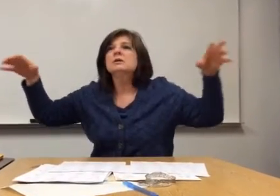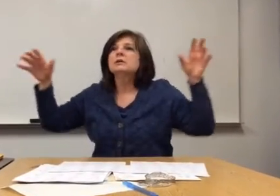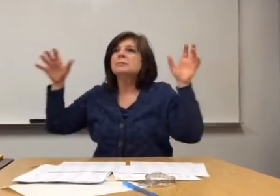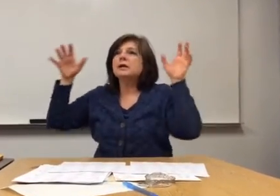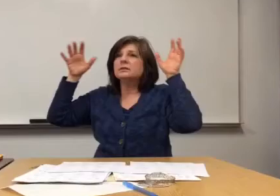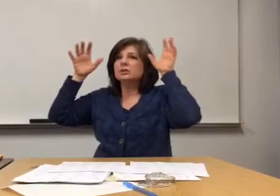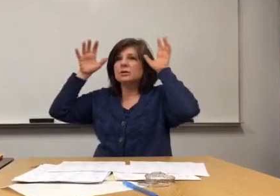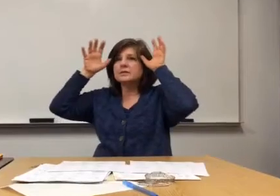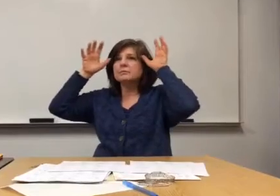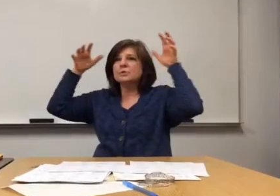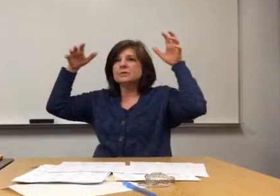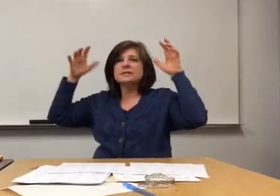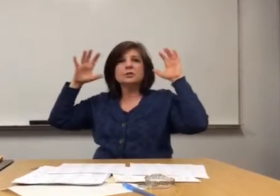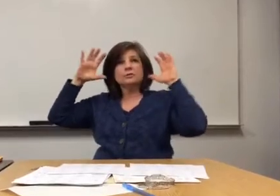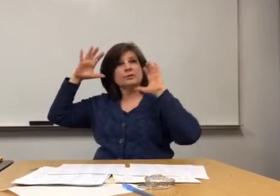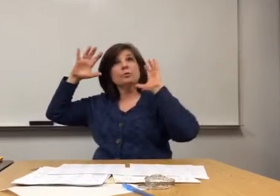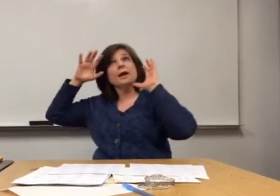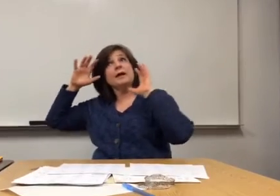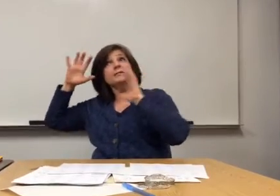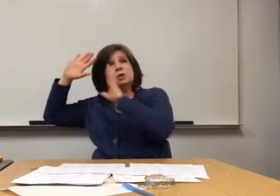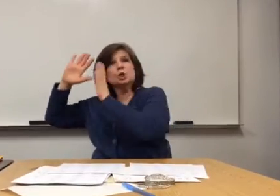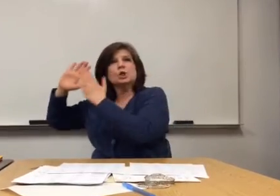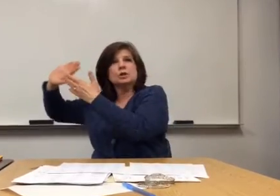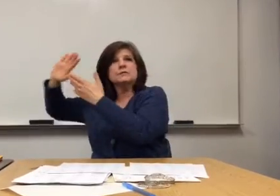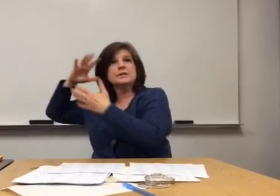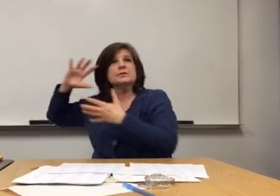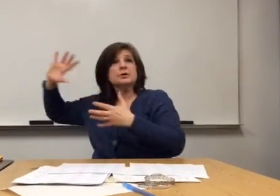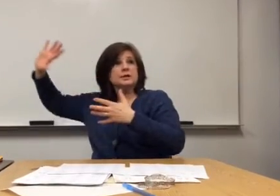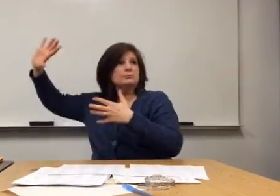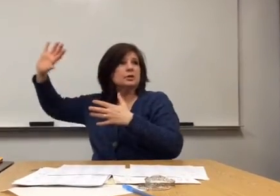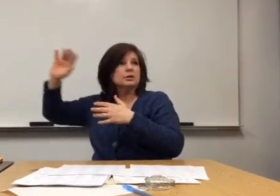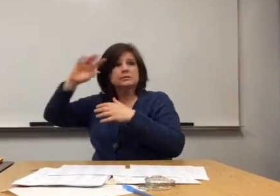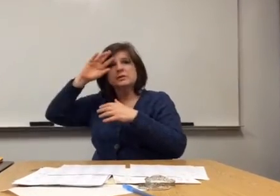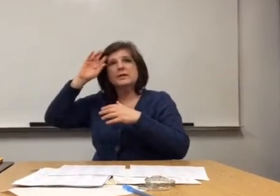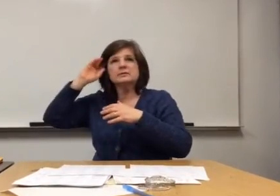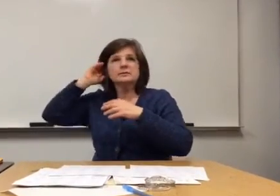but, you know, it's moose. Because their racks are curved and bigger, their antlers.